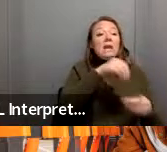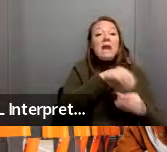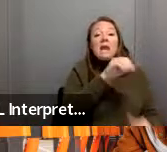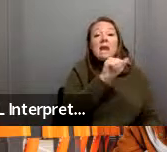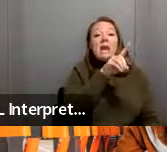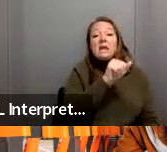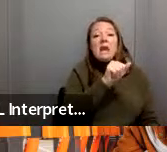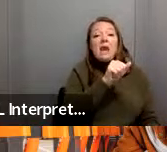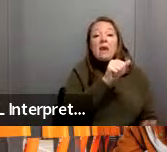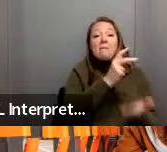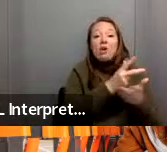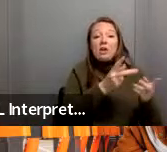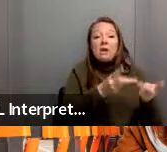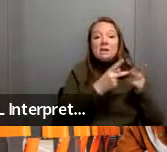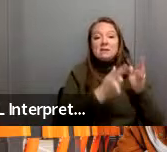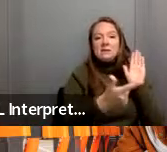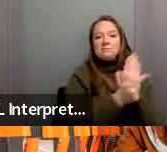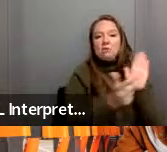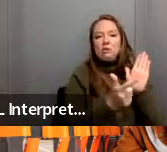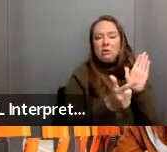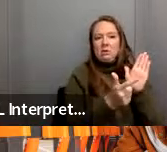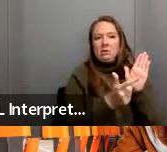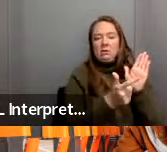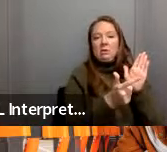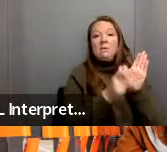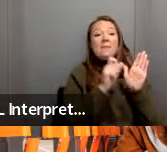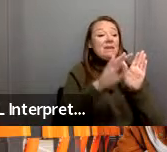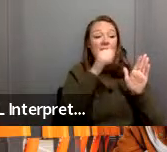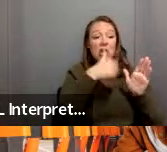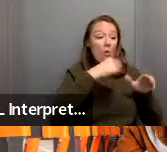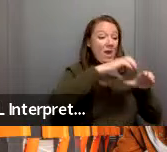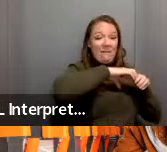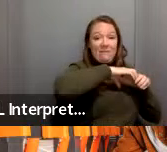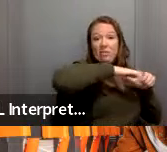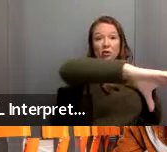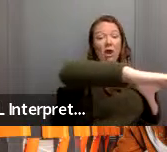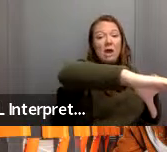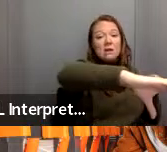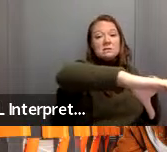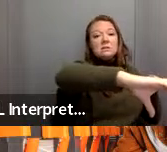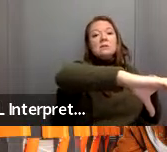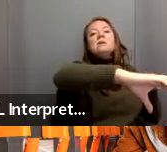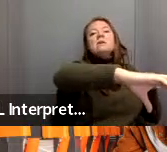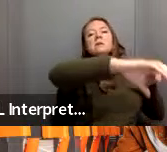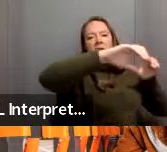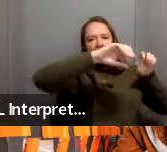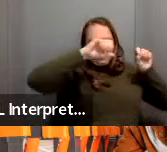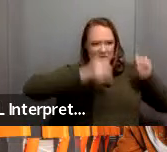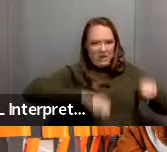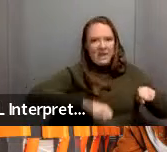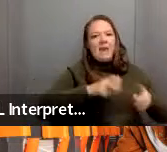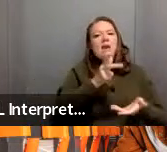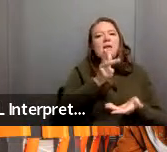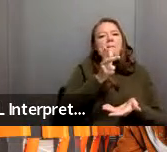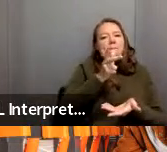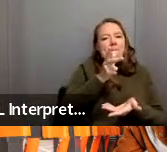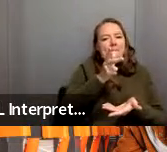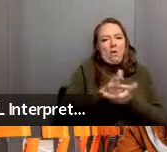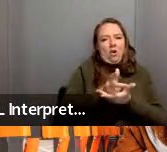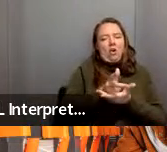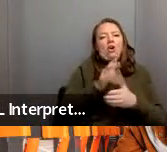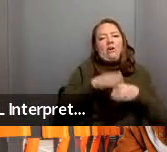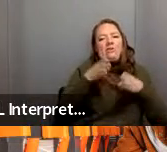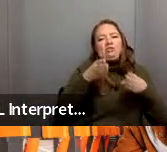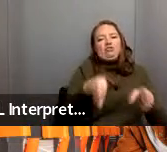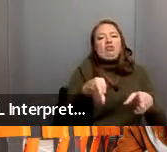where the corrals don't exist, scooter riders are able to park in parking spots on the street. So